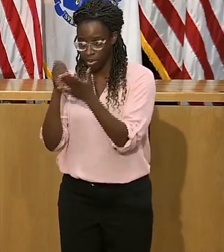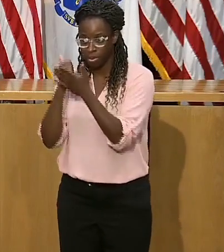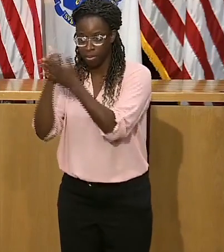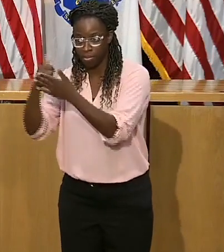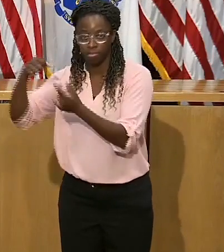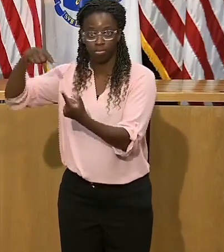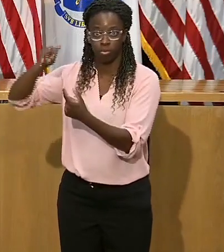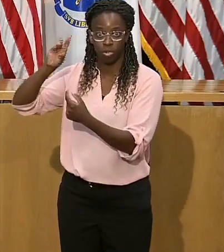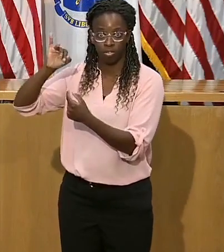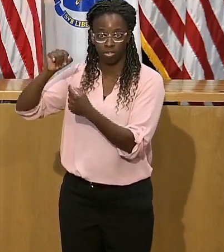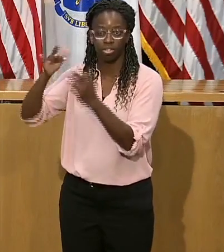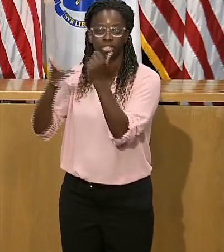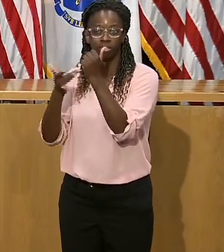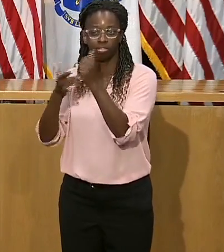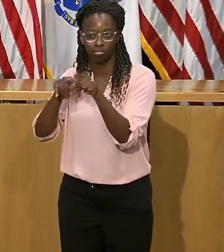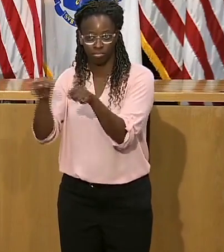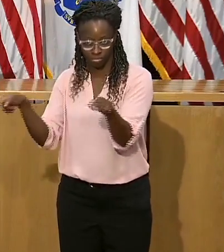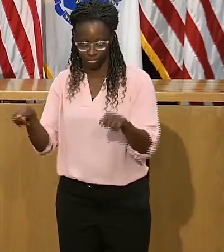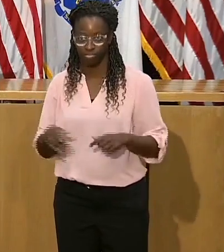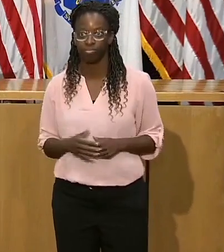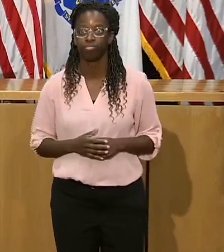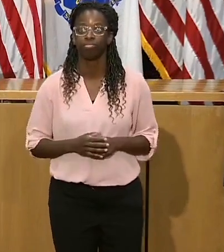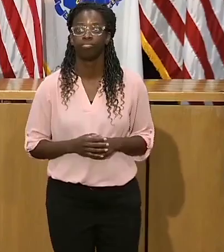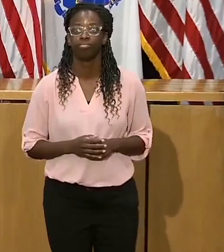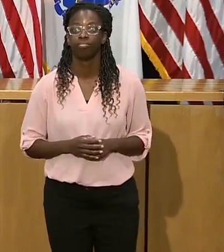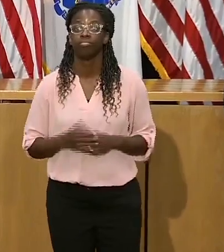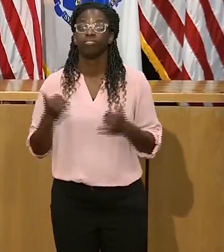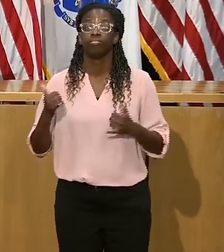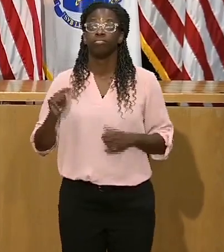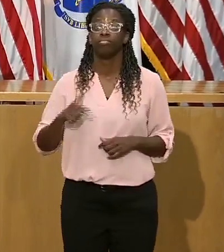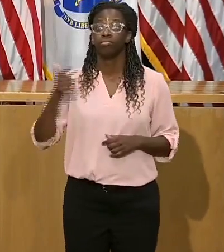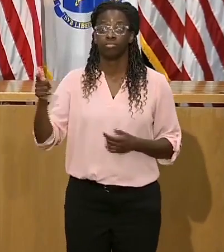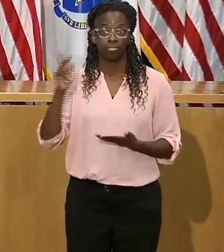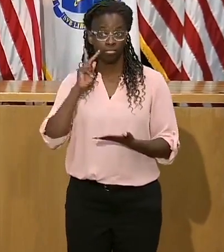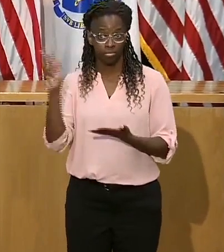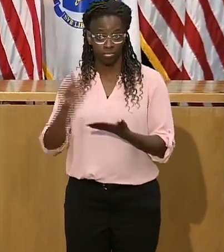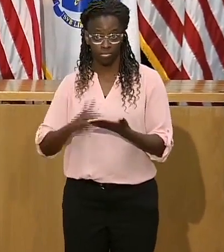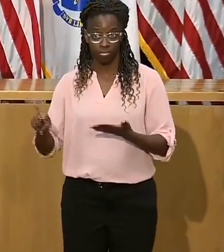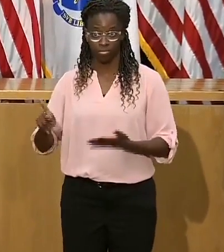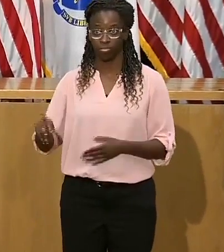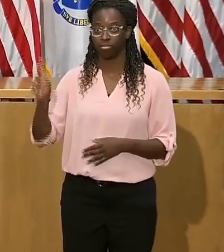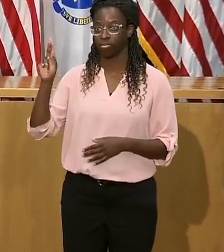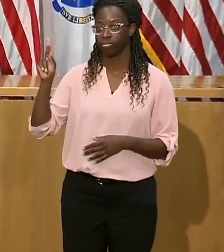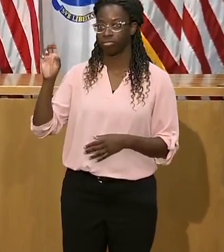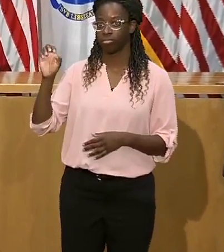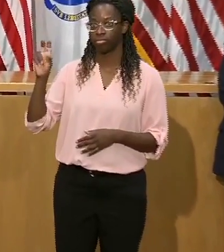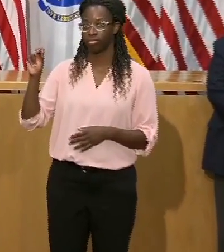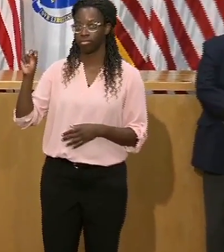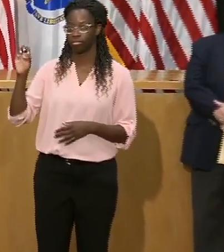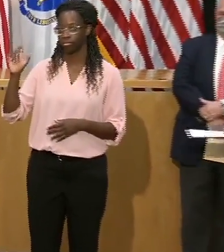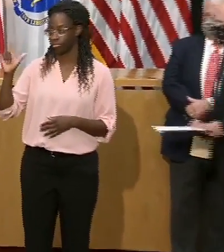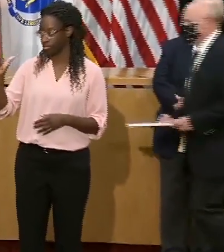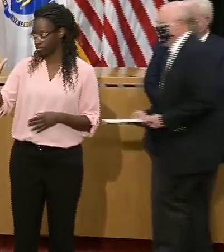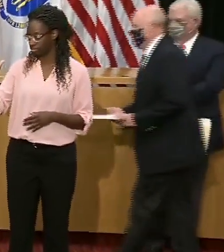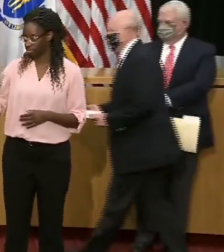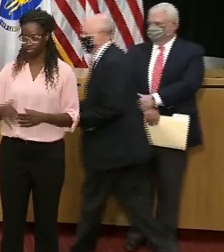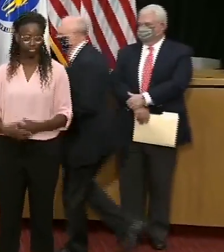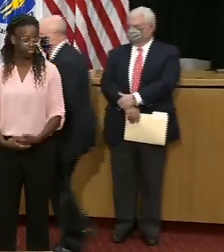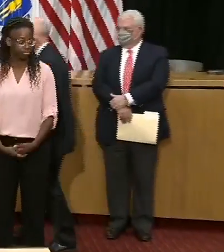to Secretary Keneally, and I wish to thank all of the secretaries for their hard work on this initiative. Secretary Keneally.